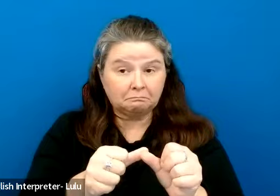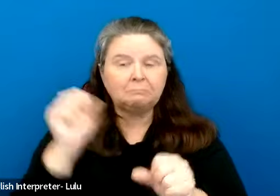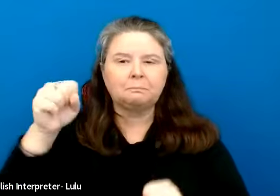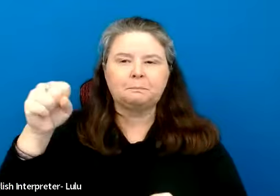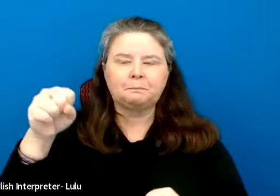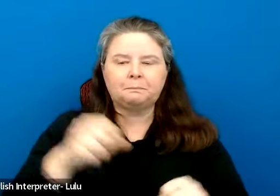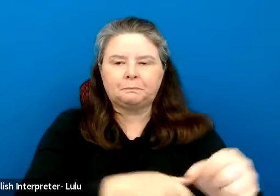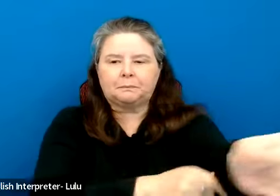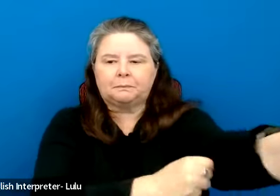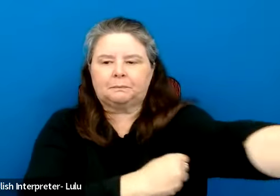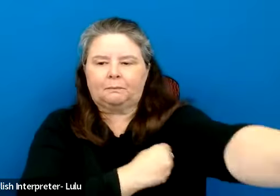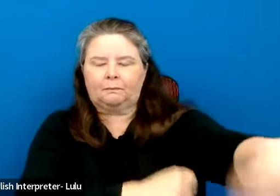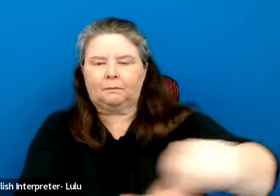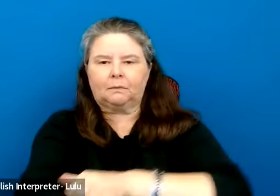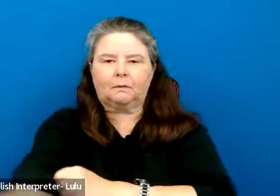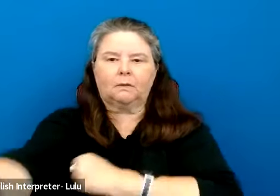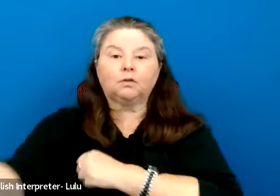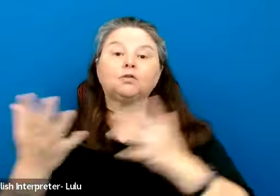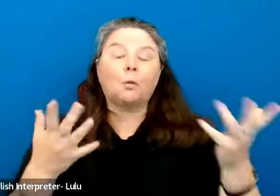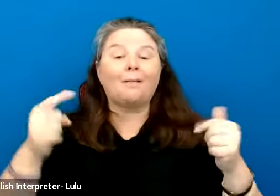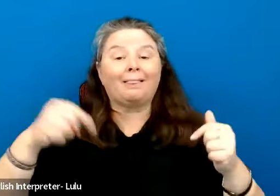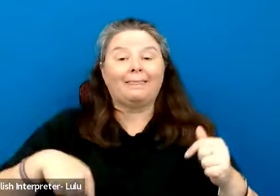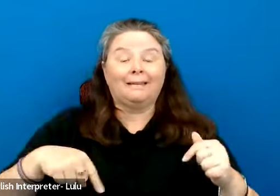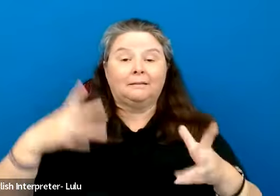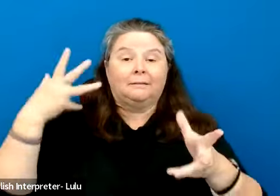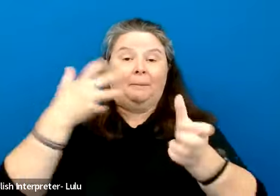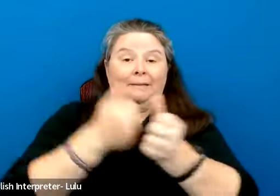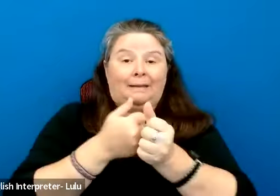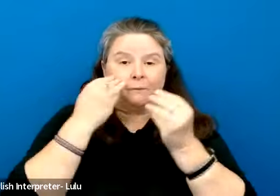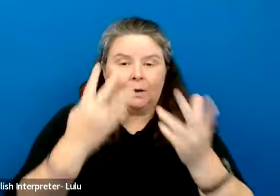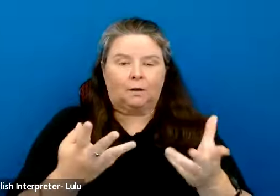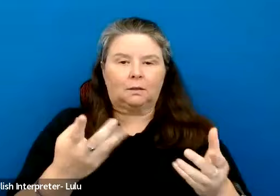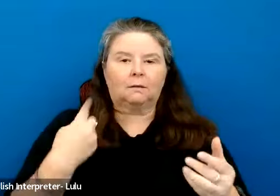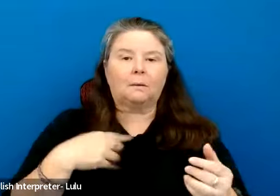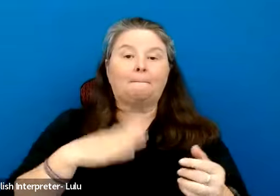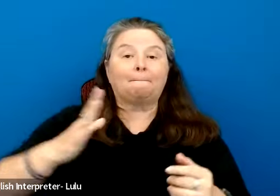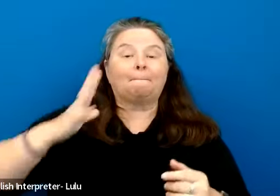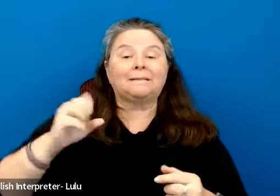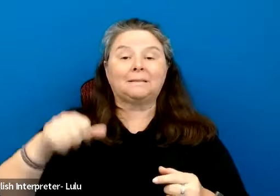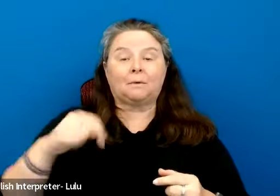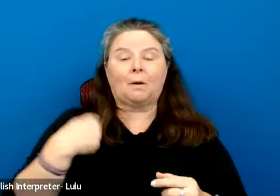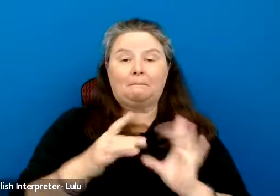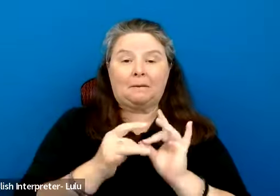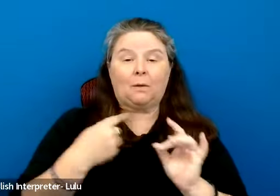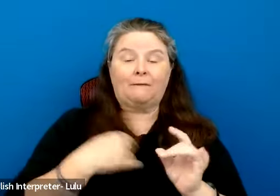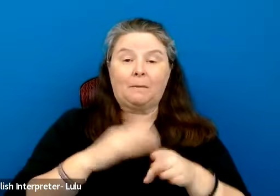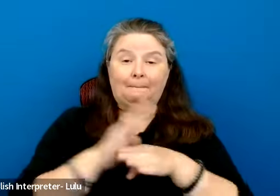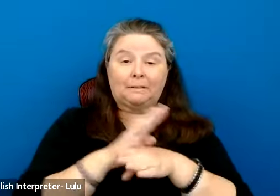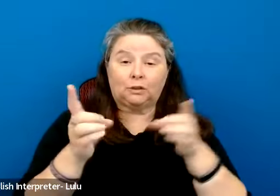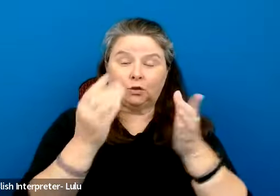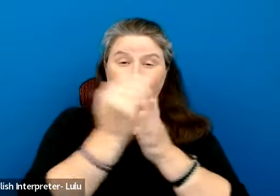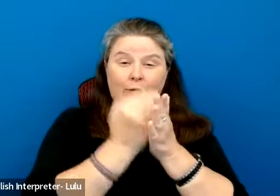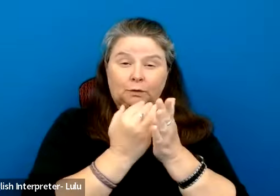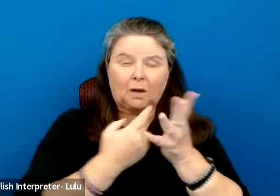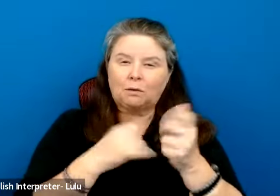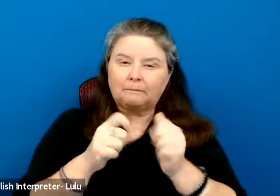Yeah. Okay. So just as an update, our back in September, I mentioned that we have our business directory. I just wanted